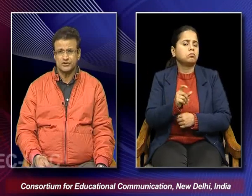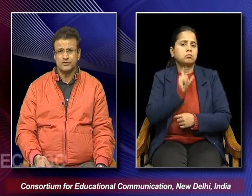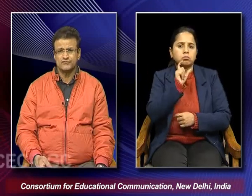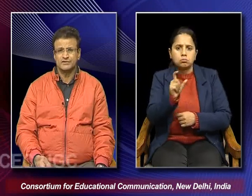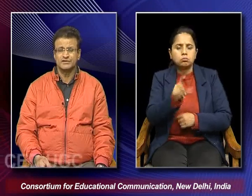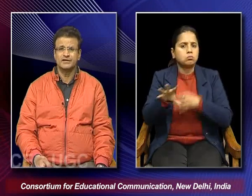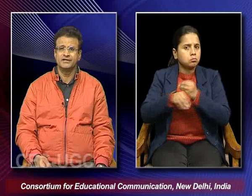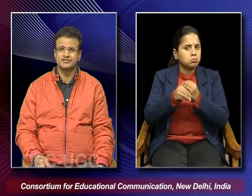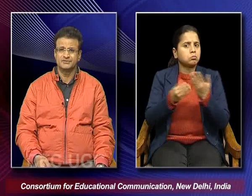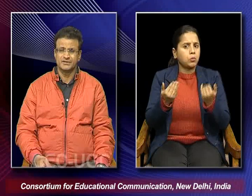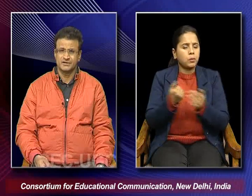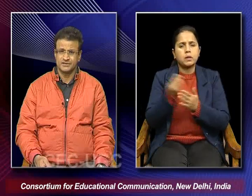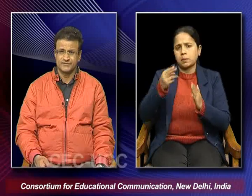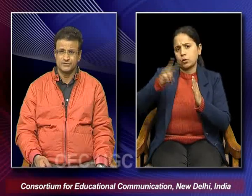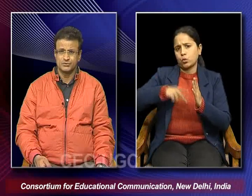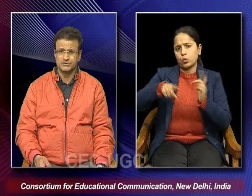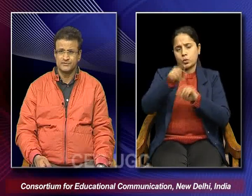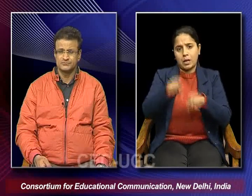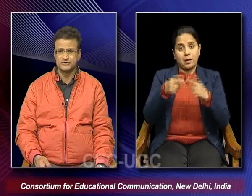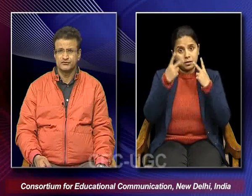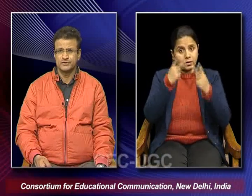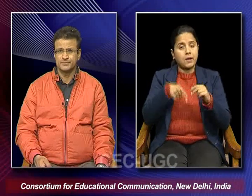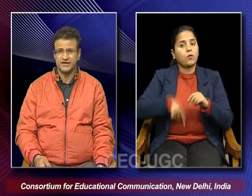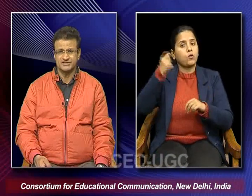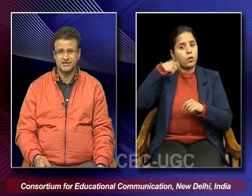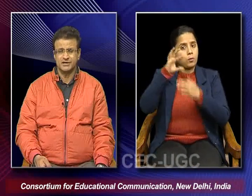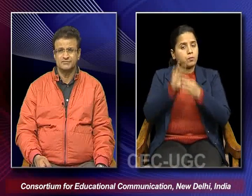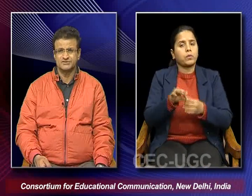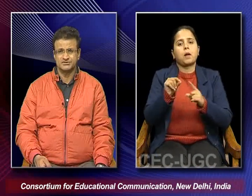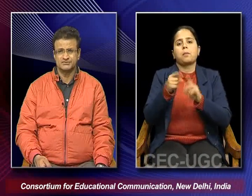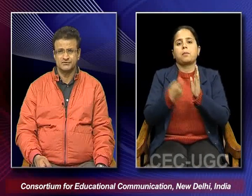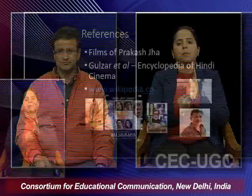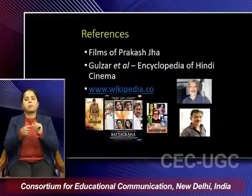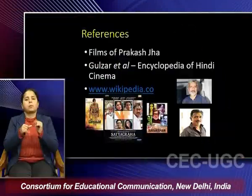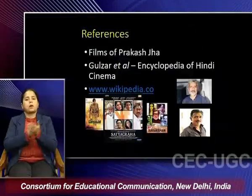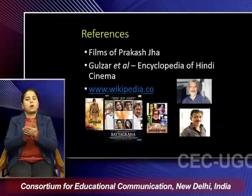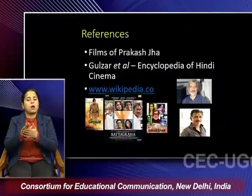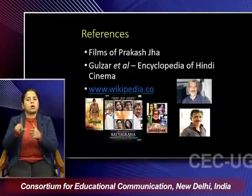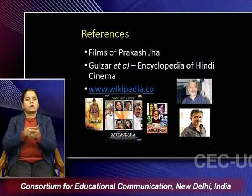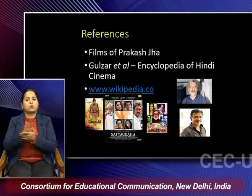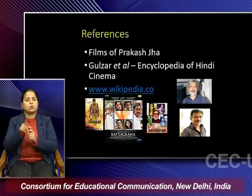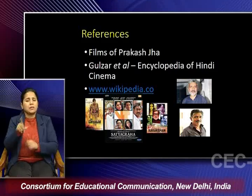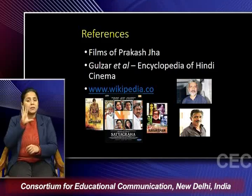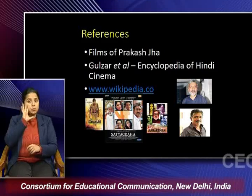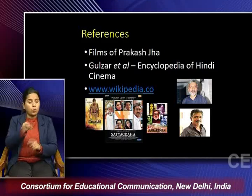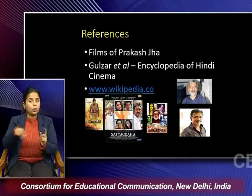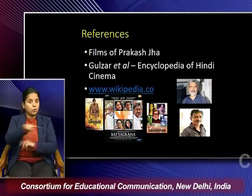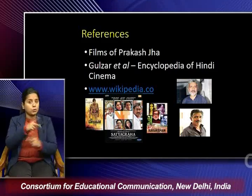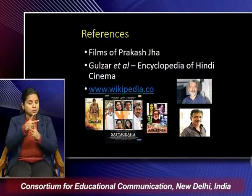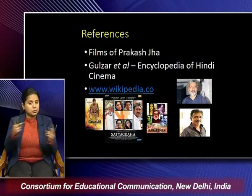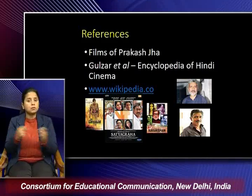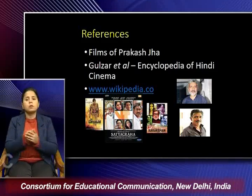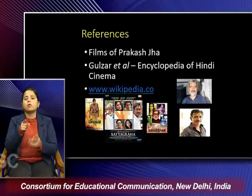context of the readings, one can refer to the films of Prakash Jha, which is one of the most important thing in